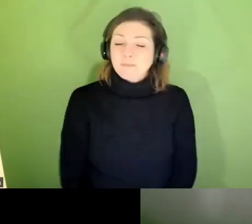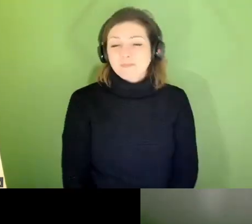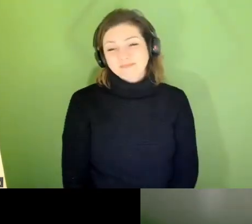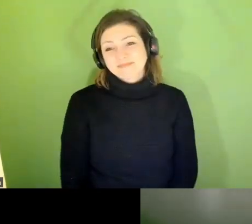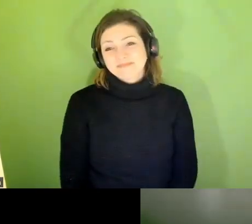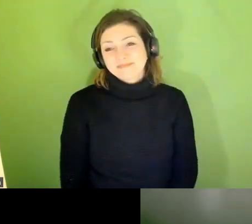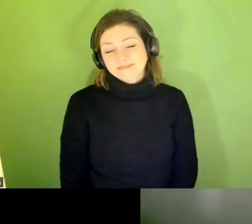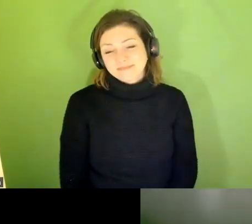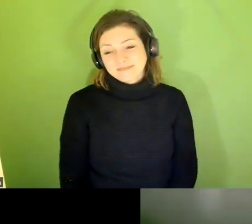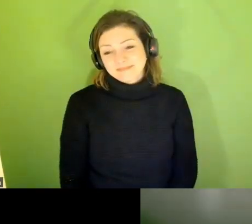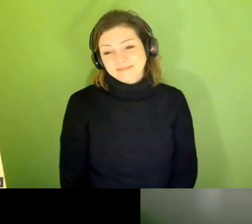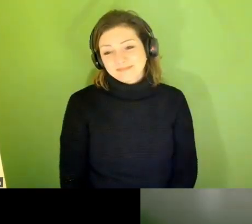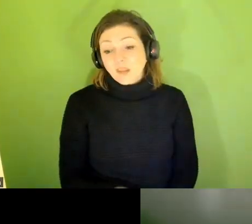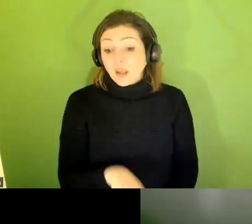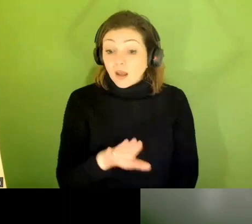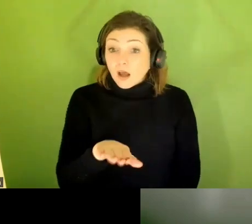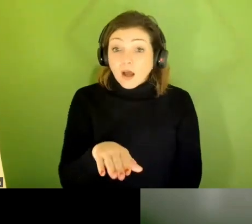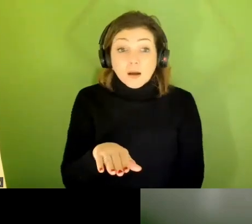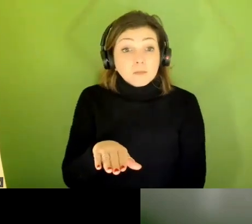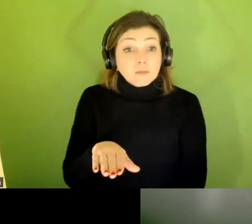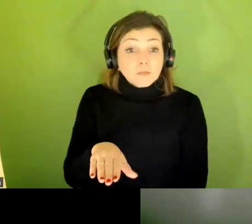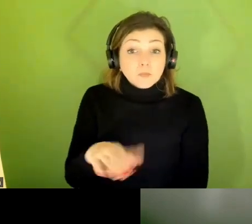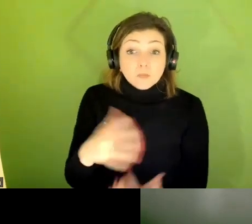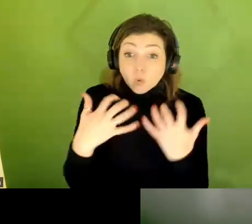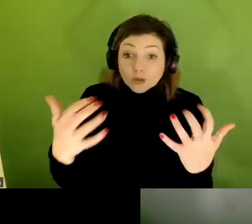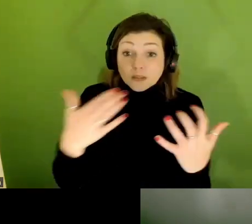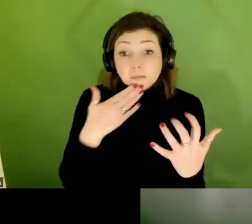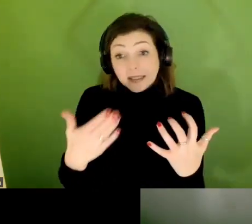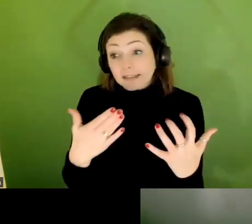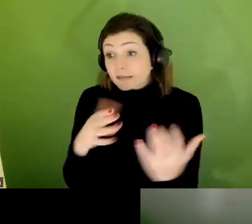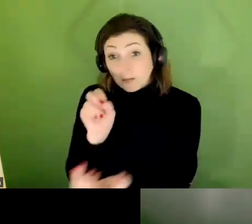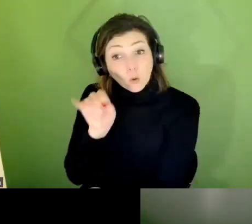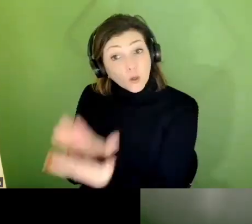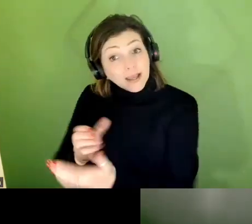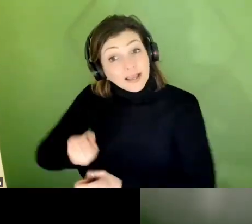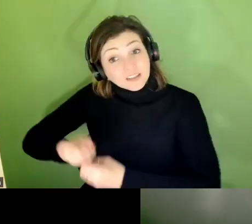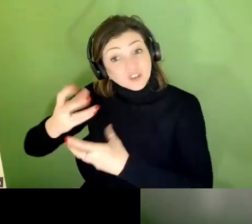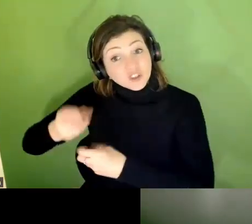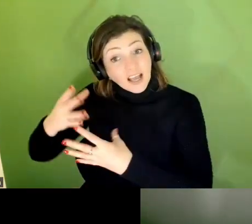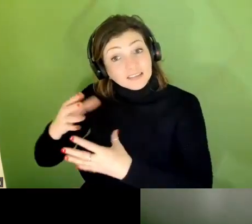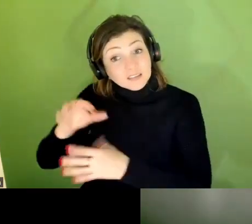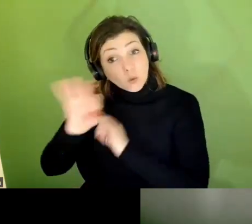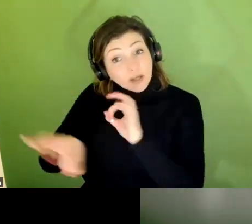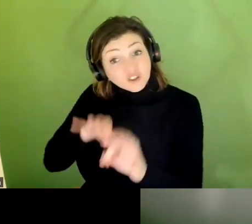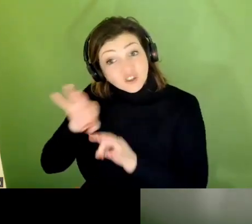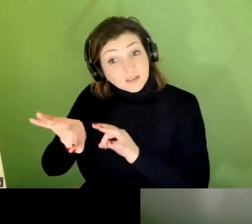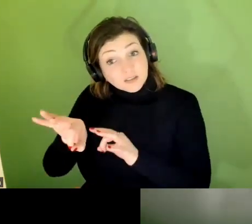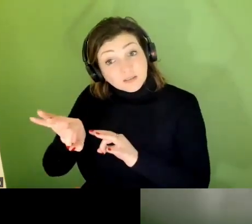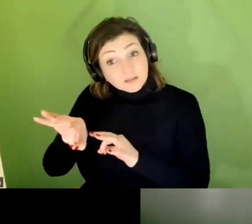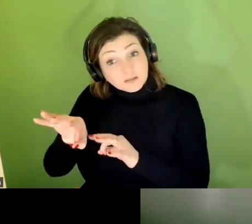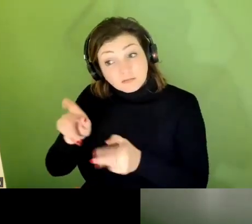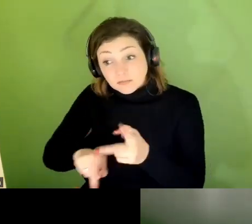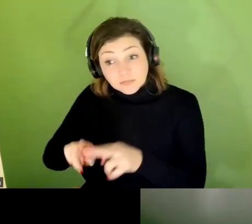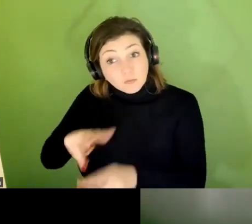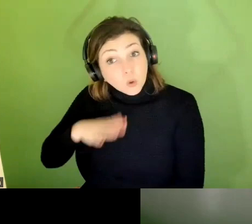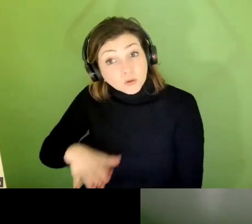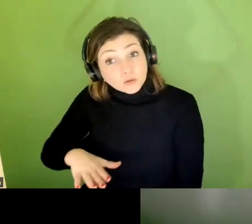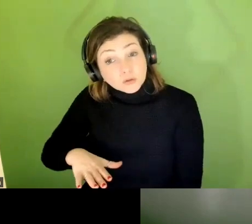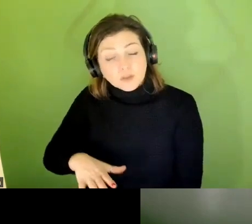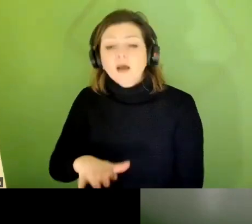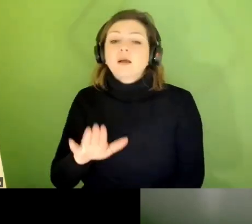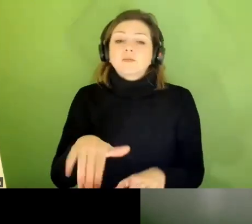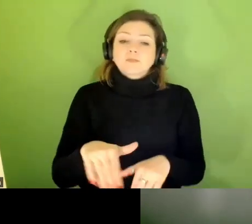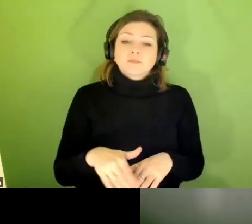to pop a question or two in the chat if you would like to ask Varsha something. But Varsha, I wanted to know, what do you